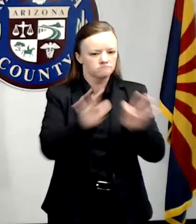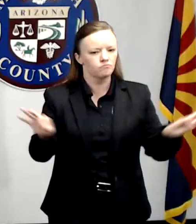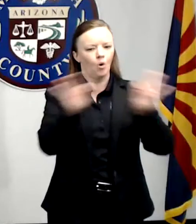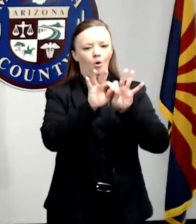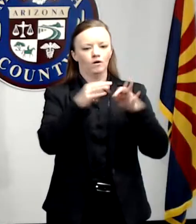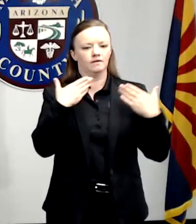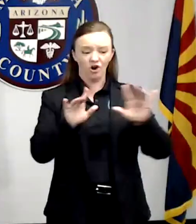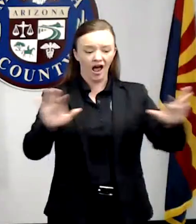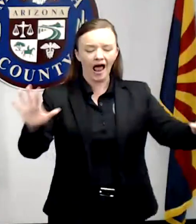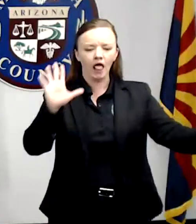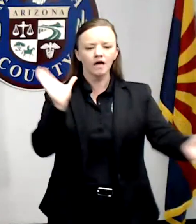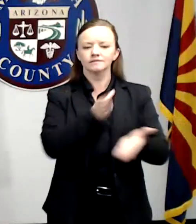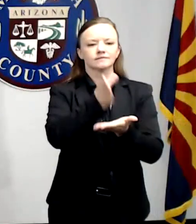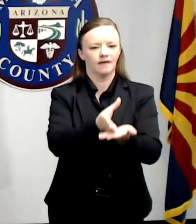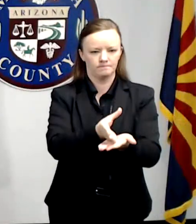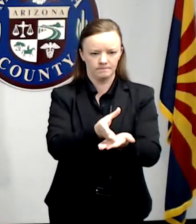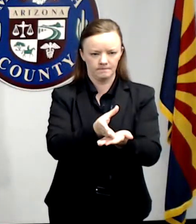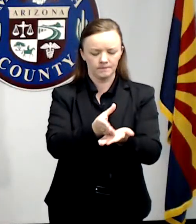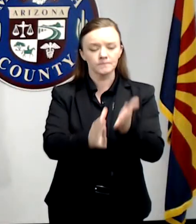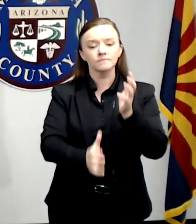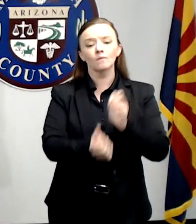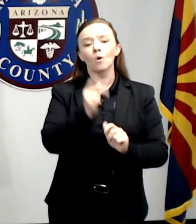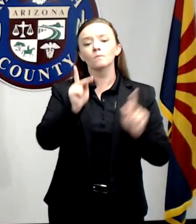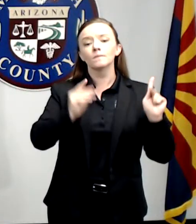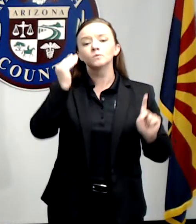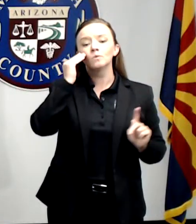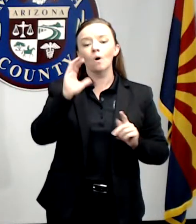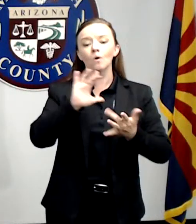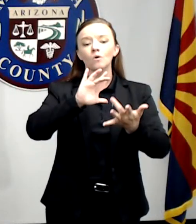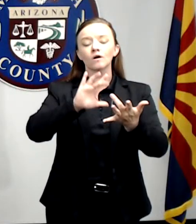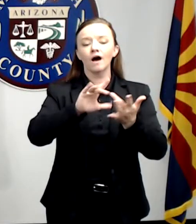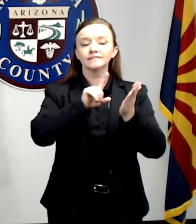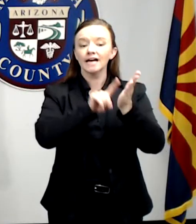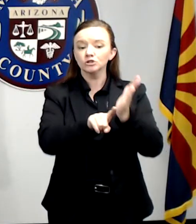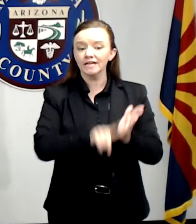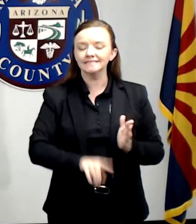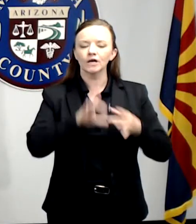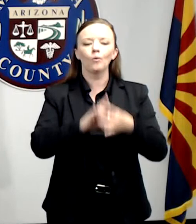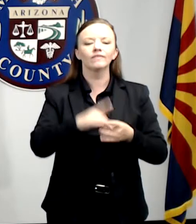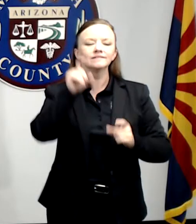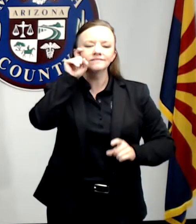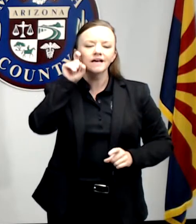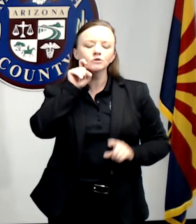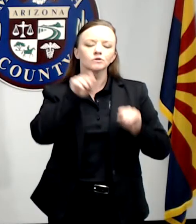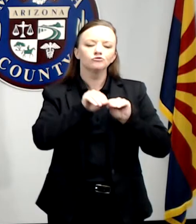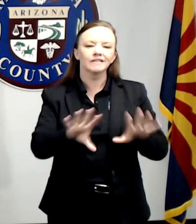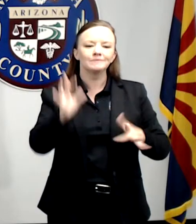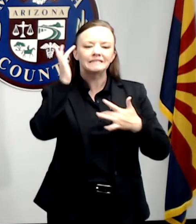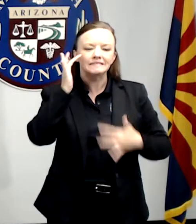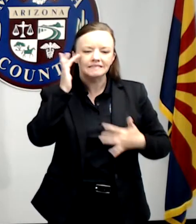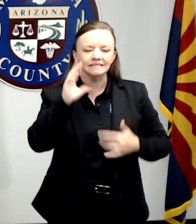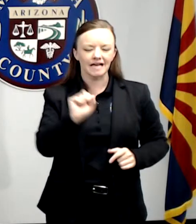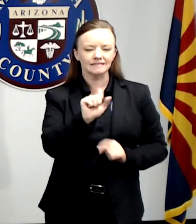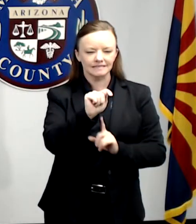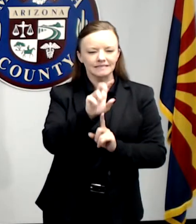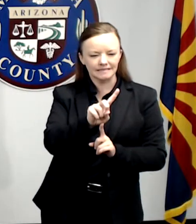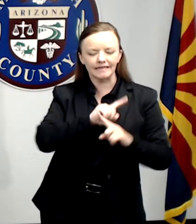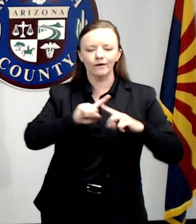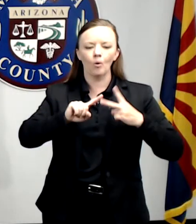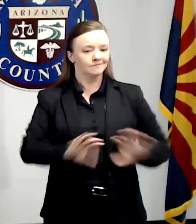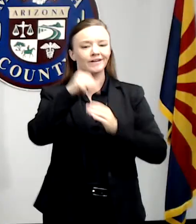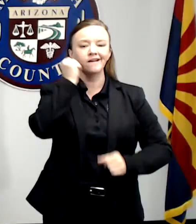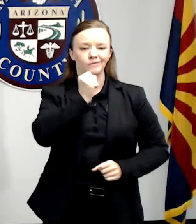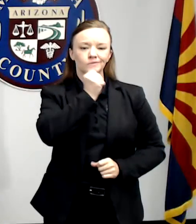a century, and are most familiar with contact tracing in the setting of sexually transmitted diseases or tuberculosis or